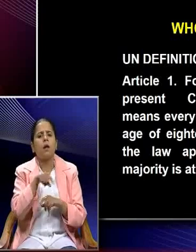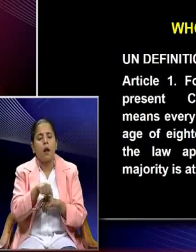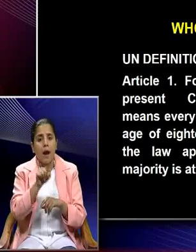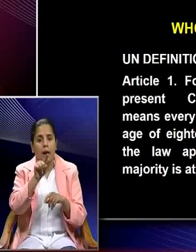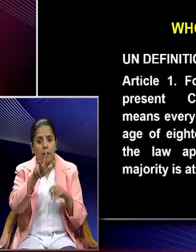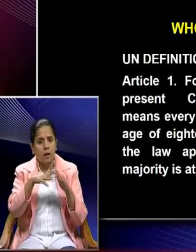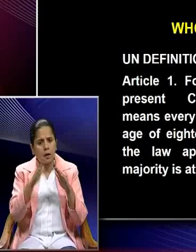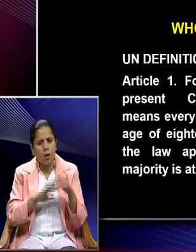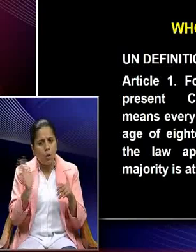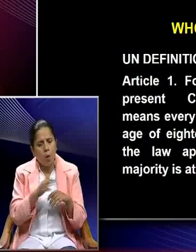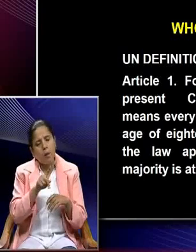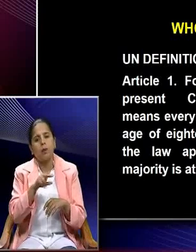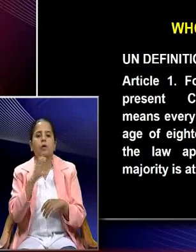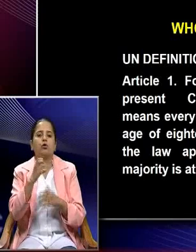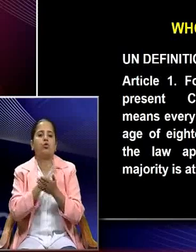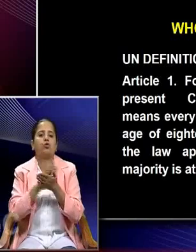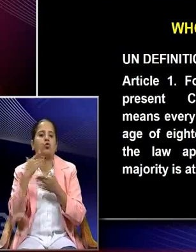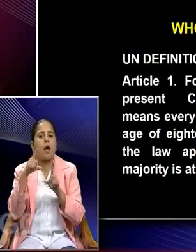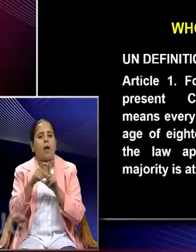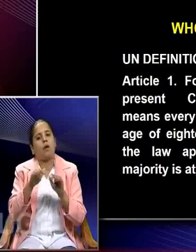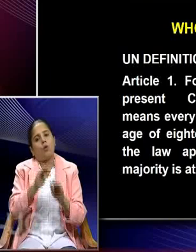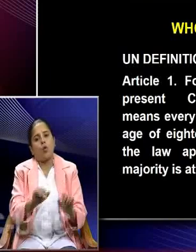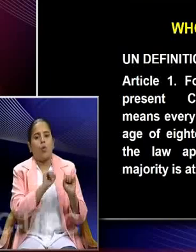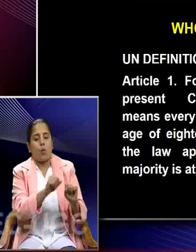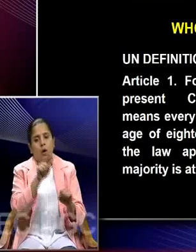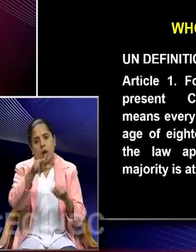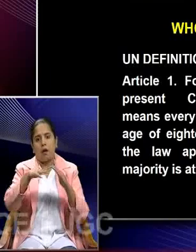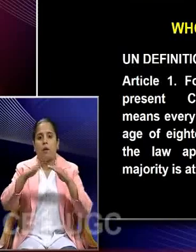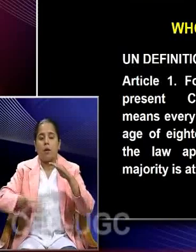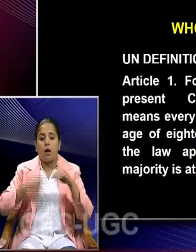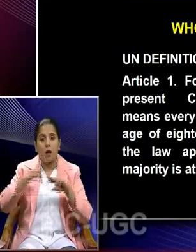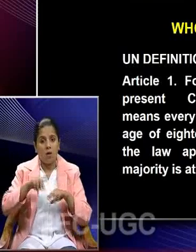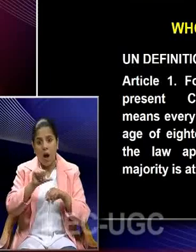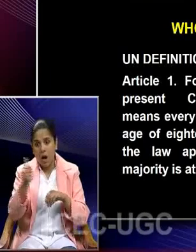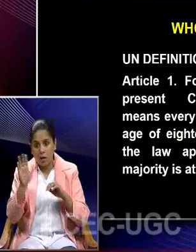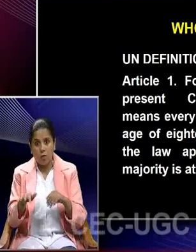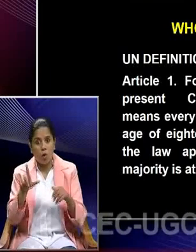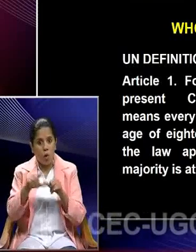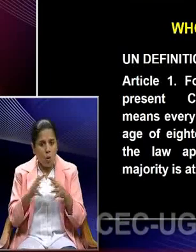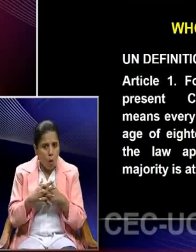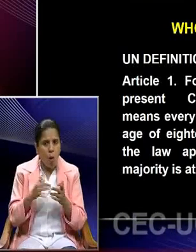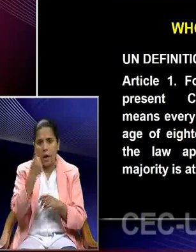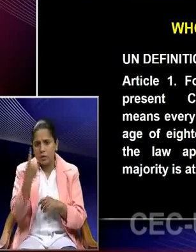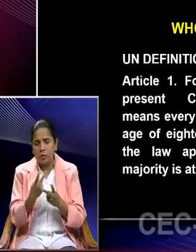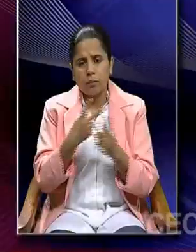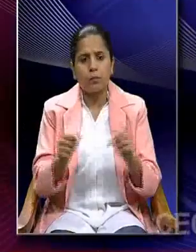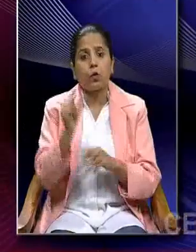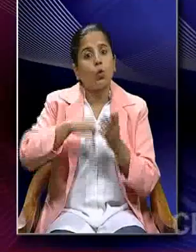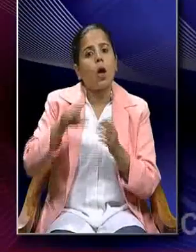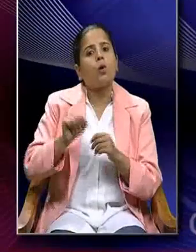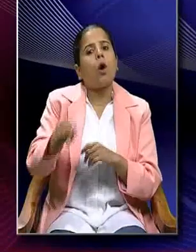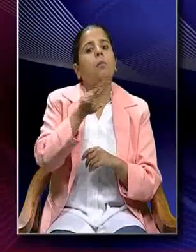earlier. So, you have 18 years unless there are certain kind of exceptions in the UN